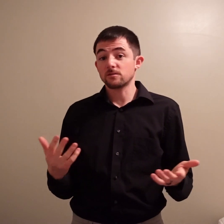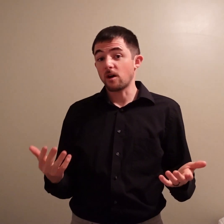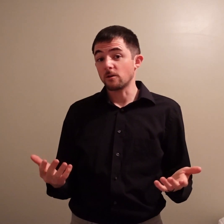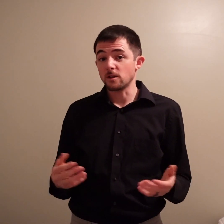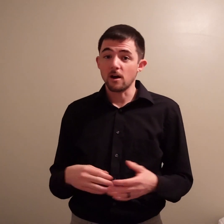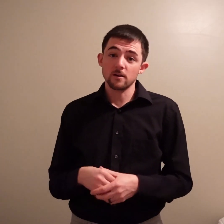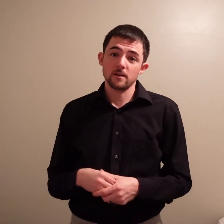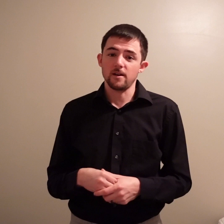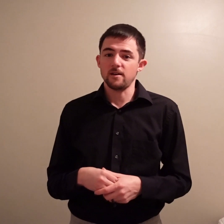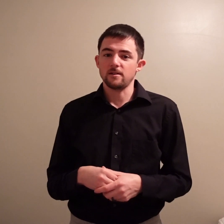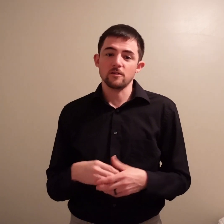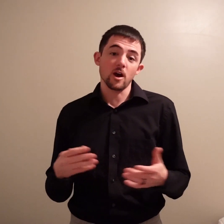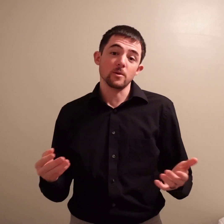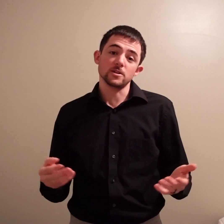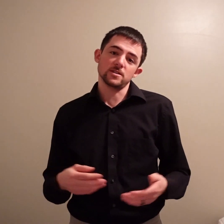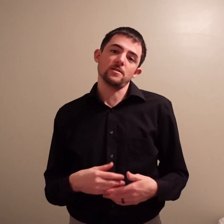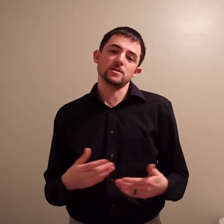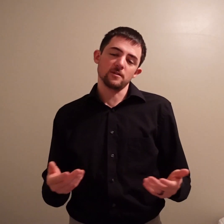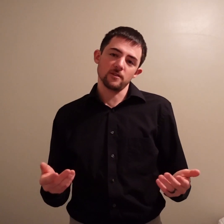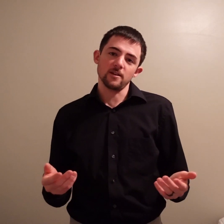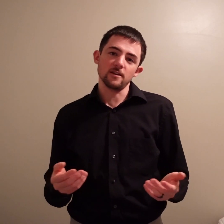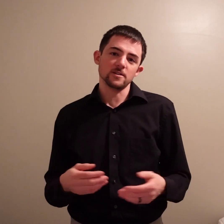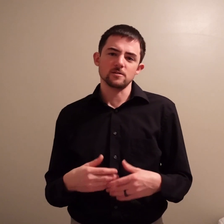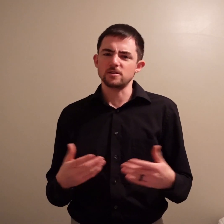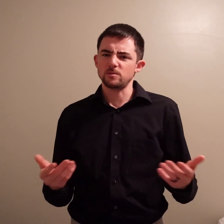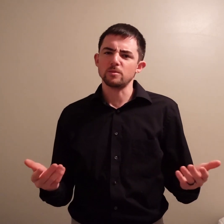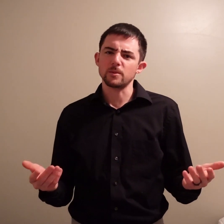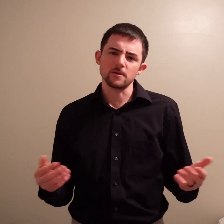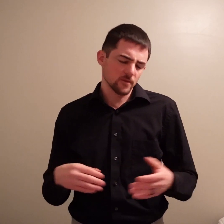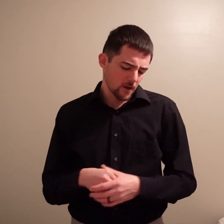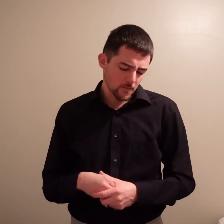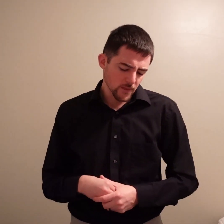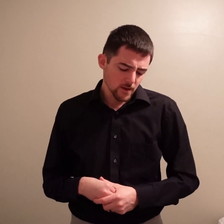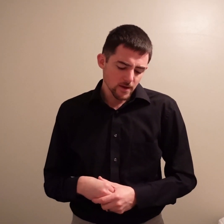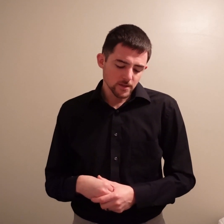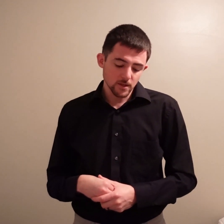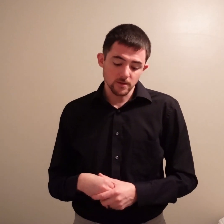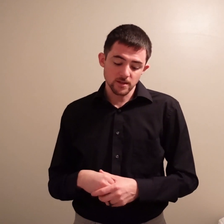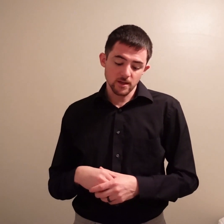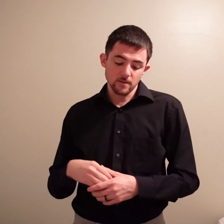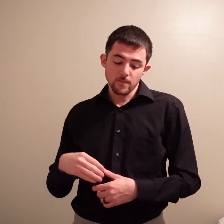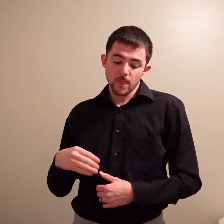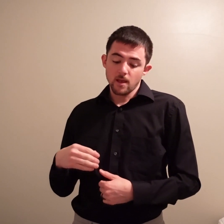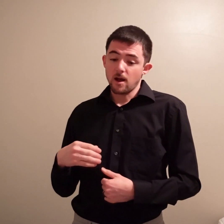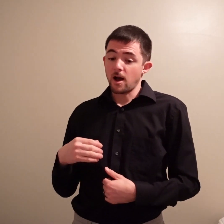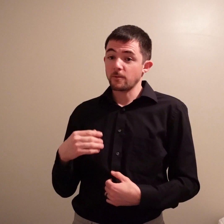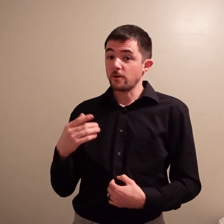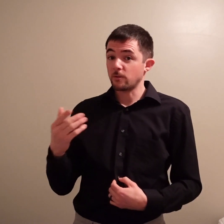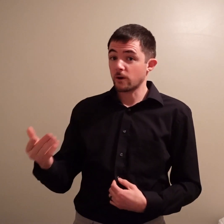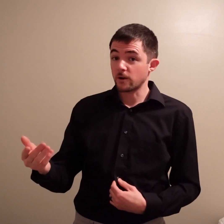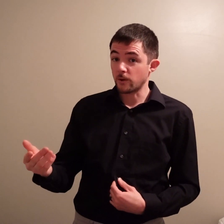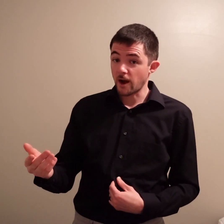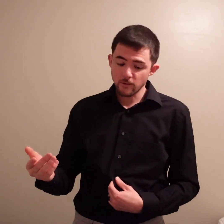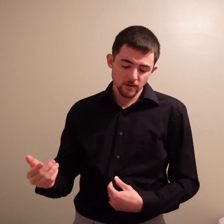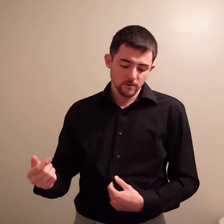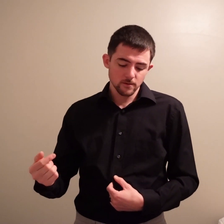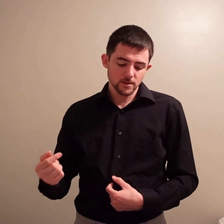follow along, and the grammar just sounds different than English, so just be prepared for that. So to say, I'm going to work in 1 hour,